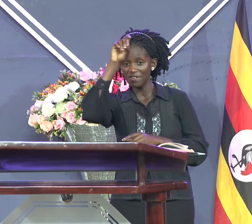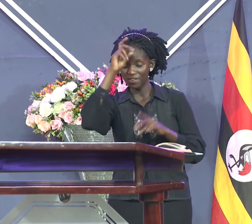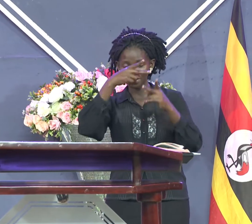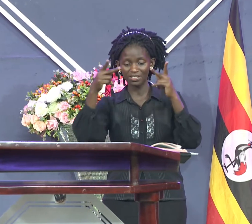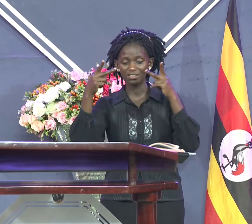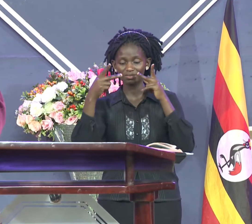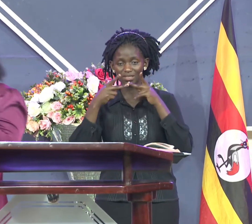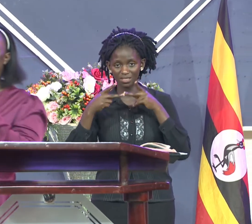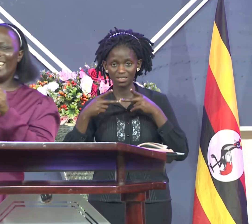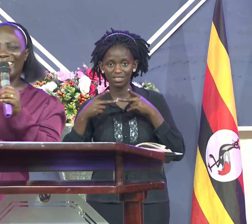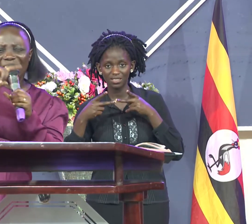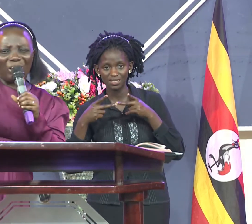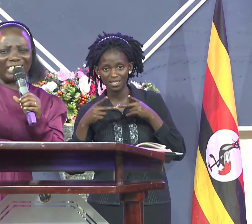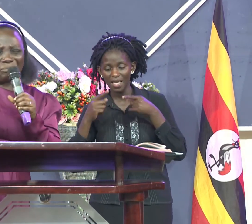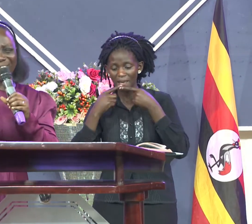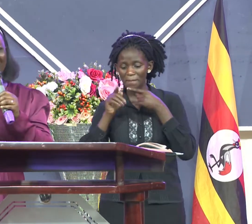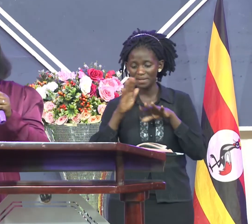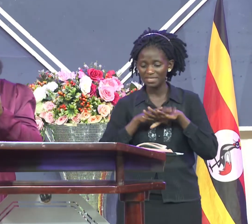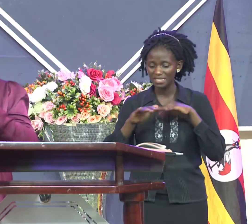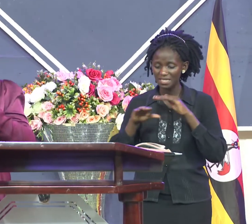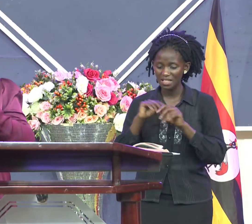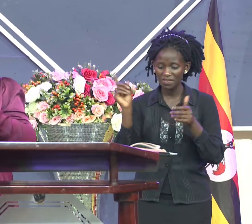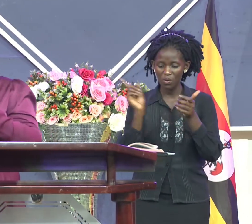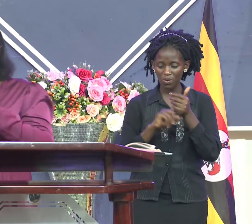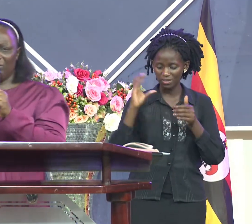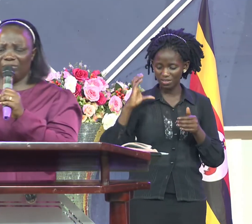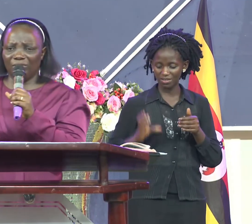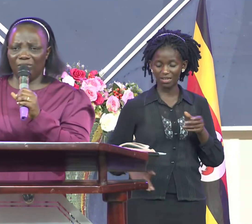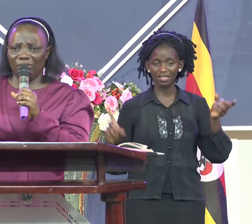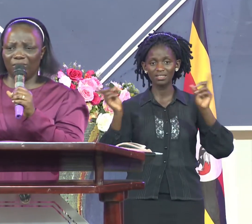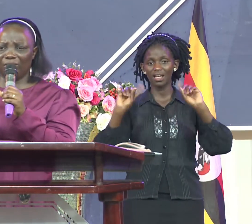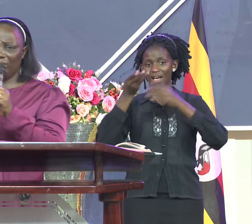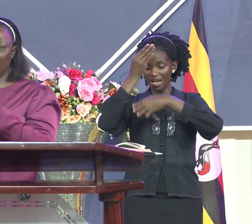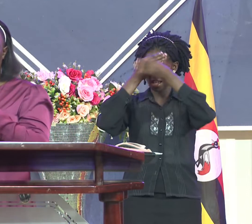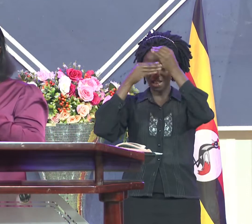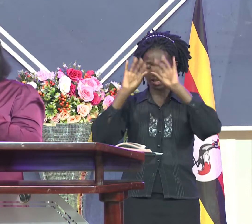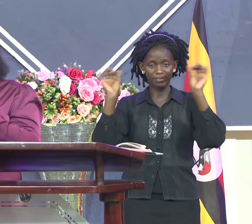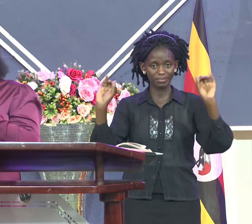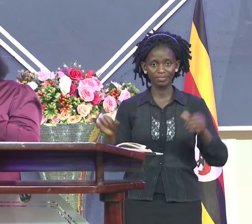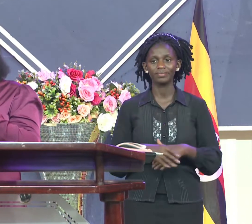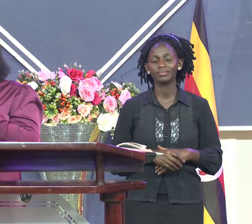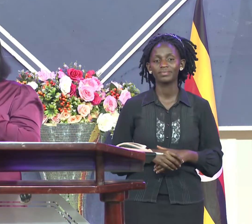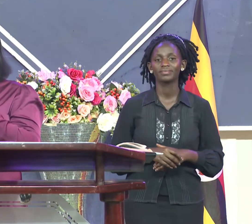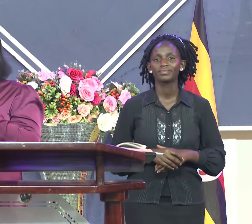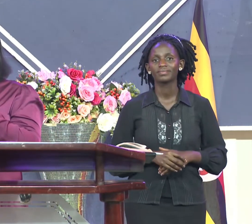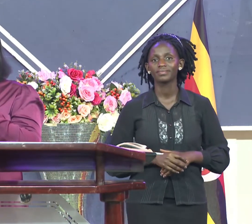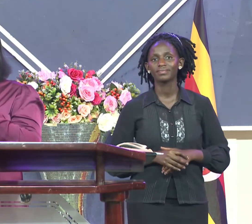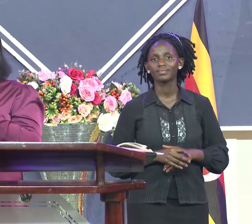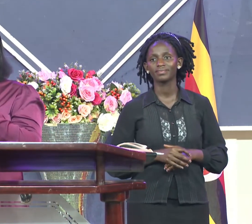in Pharaoh's palace. Naina atakwata mpisa zaabwe. But he never took heed of their habits.